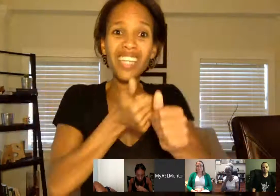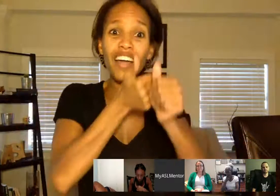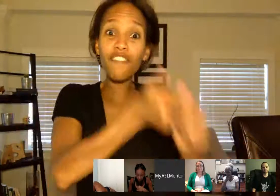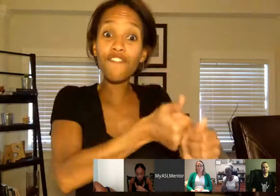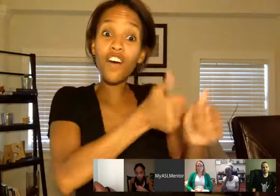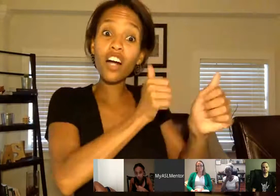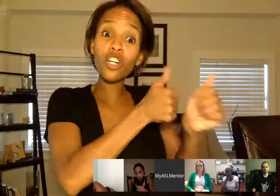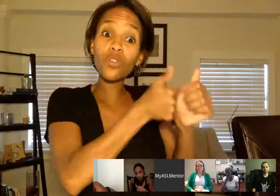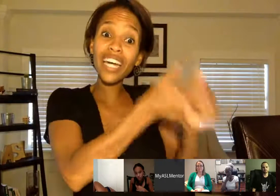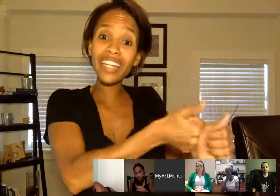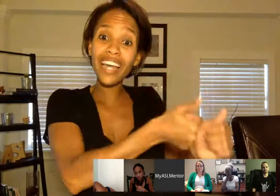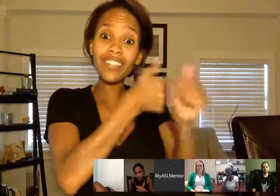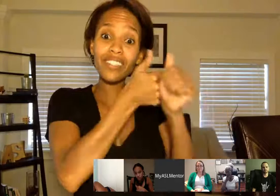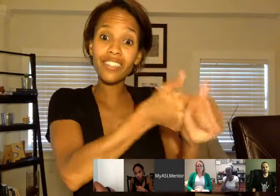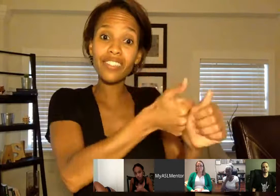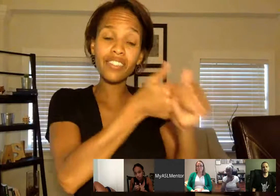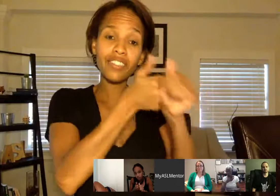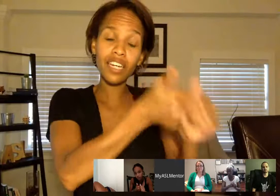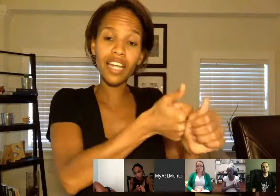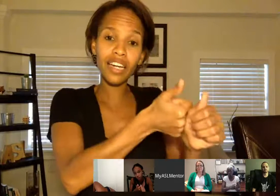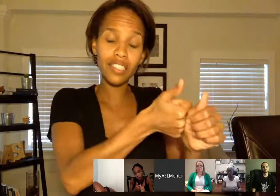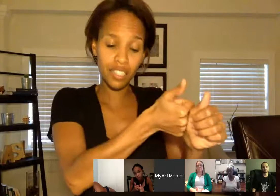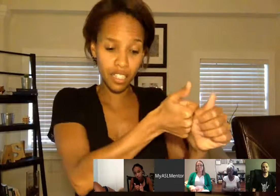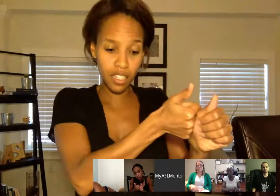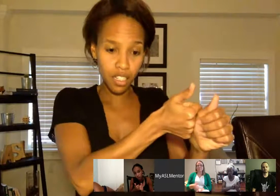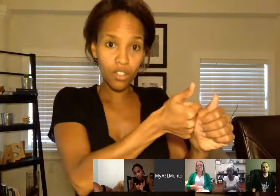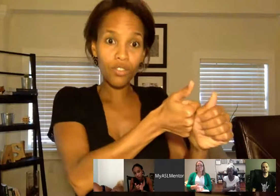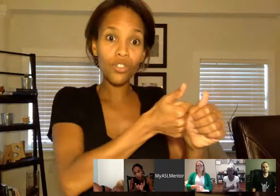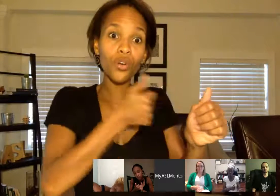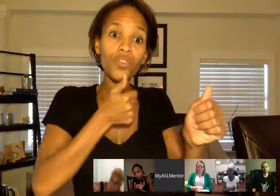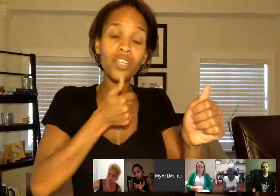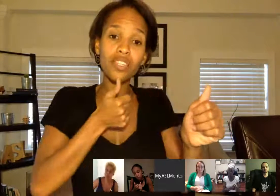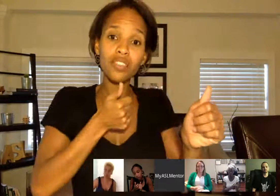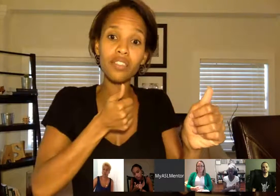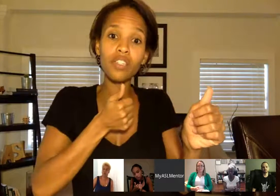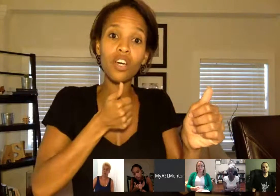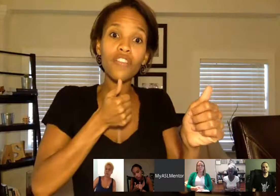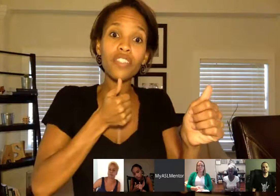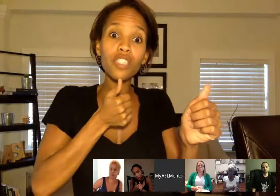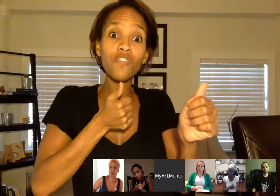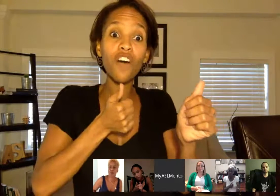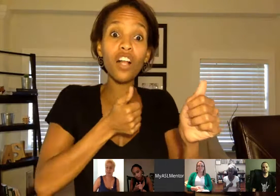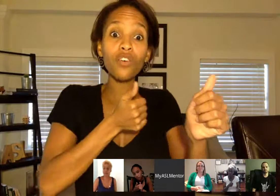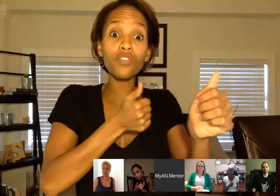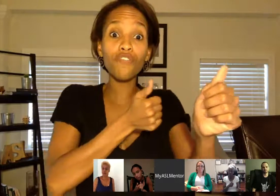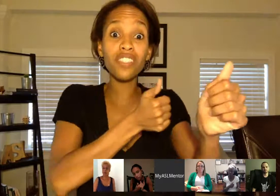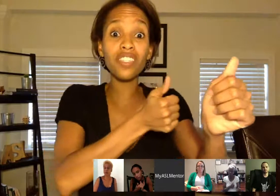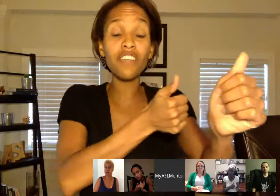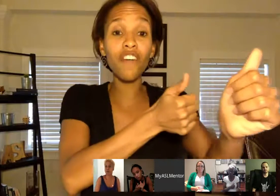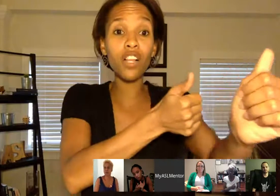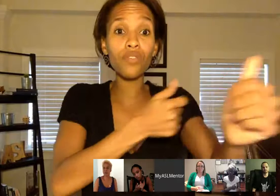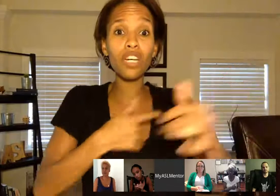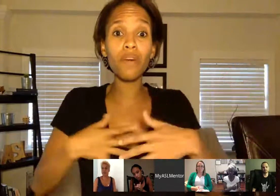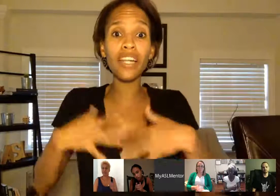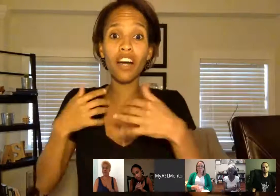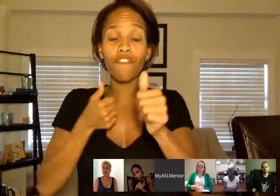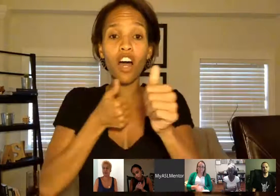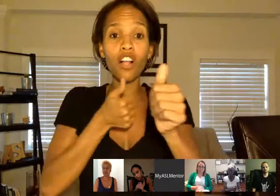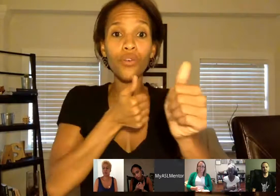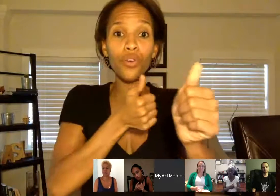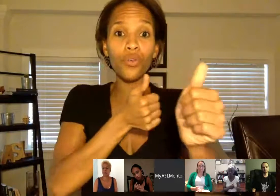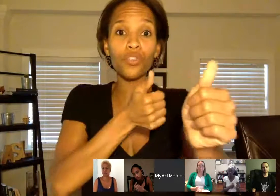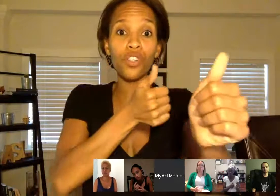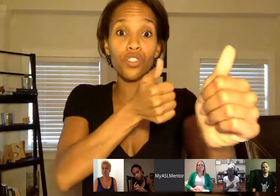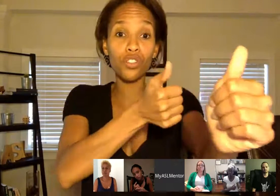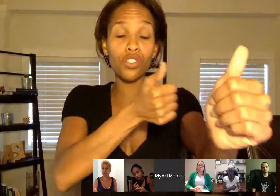The sign follow connects. Connects. So this is follow, to physically follow somebody. I'll